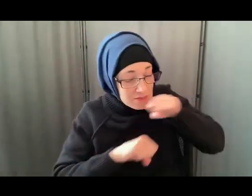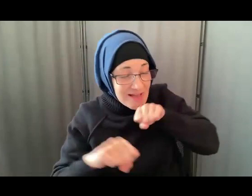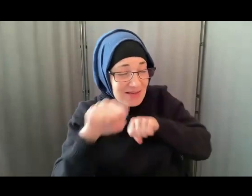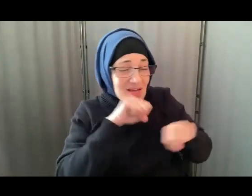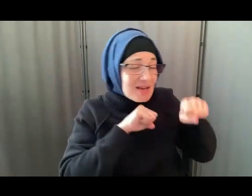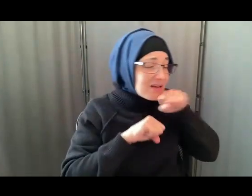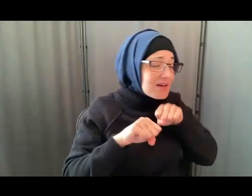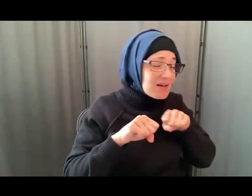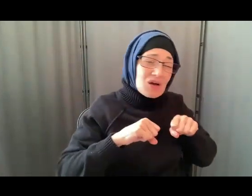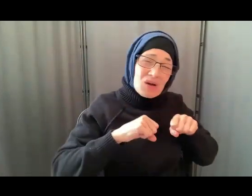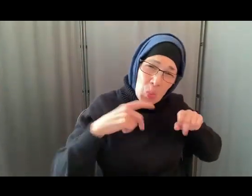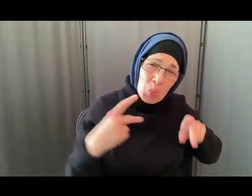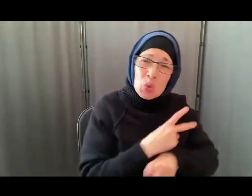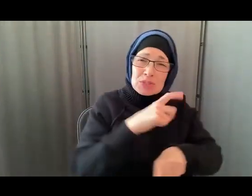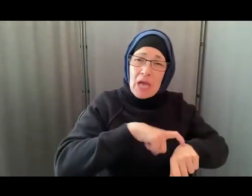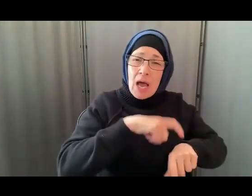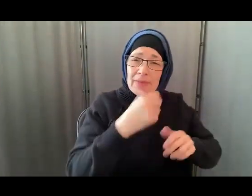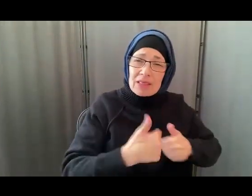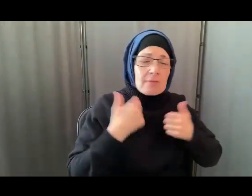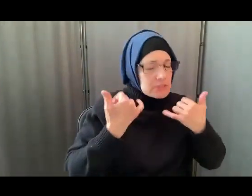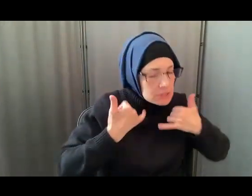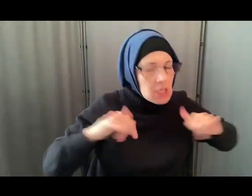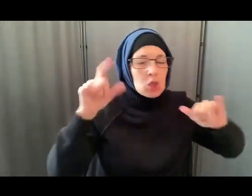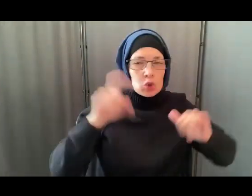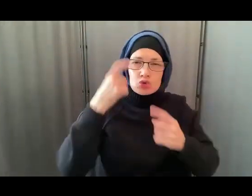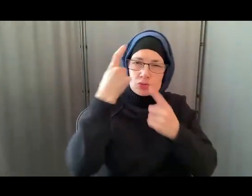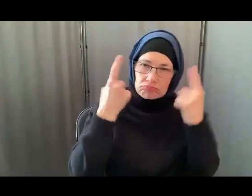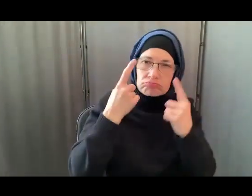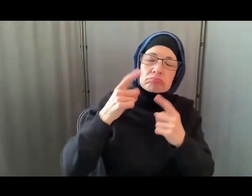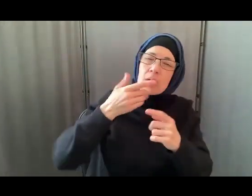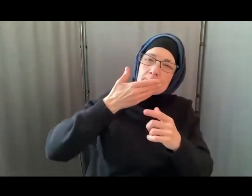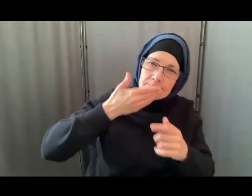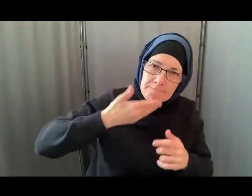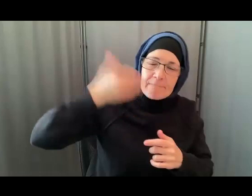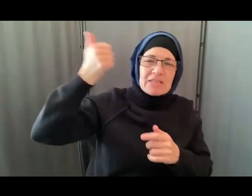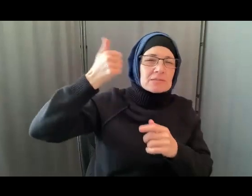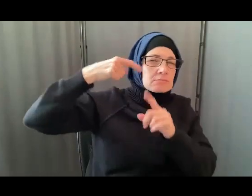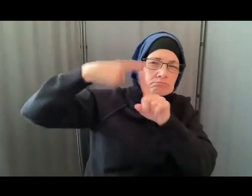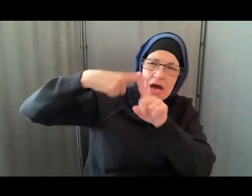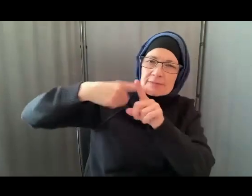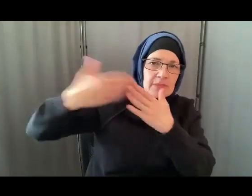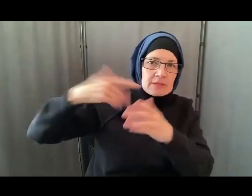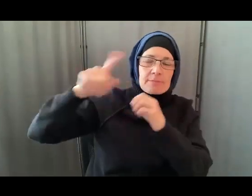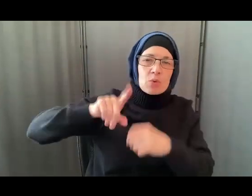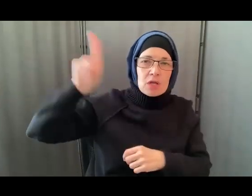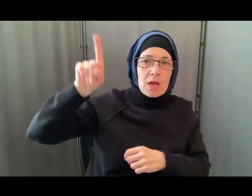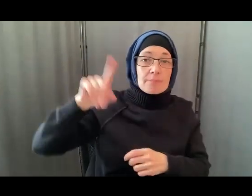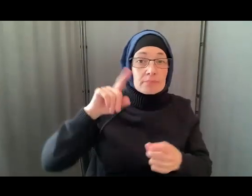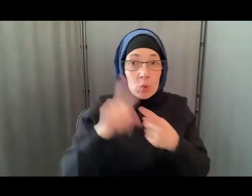And those of us who are following the news coming out of Gaza, you would see